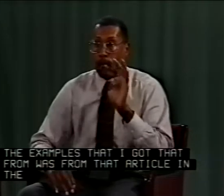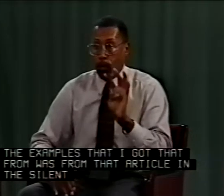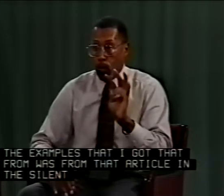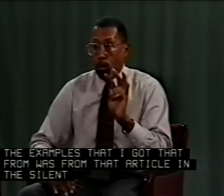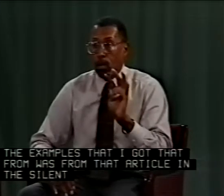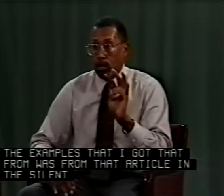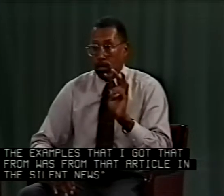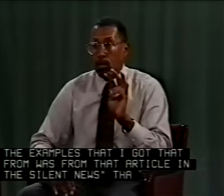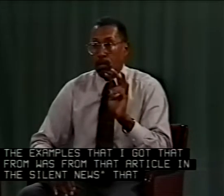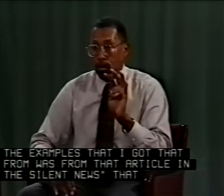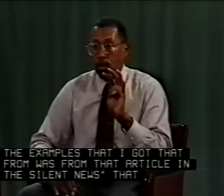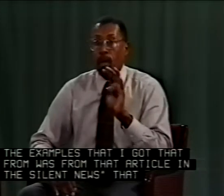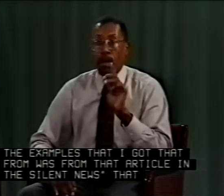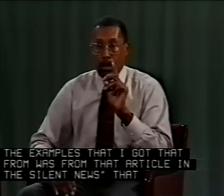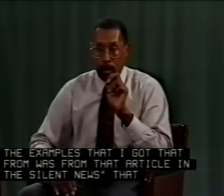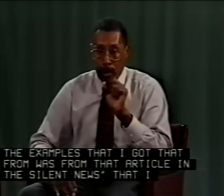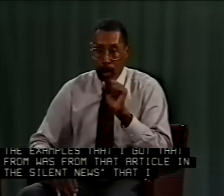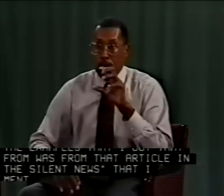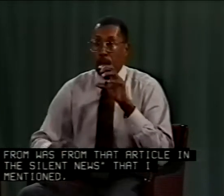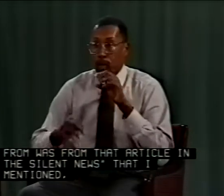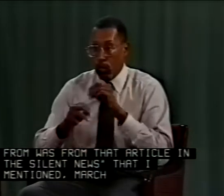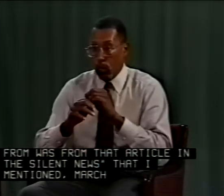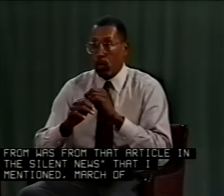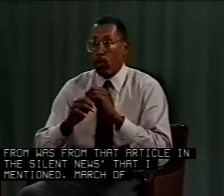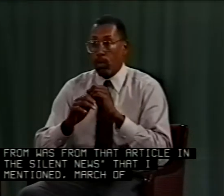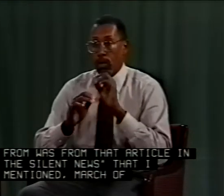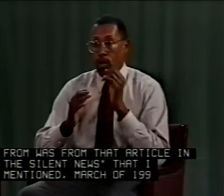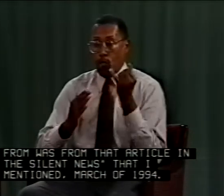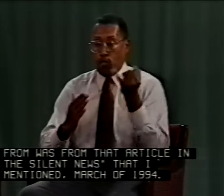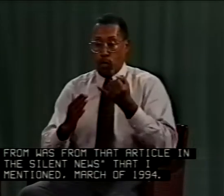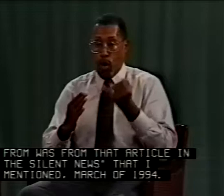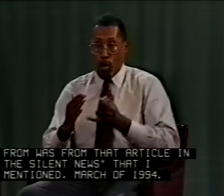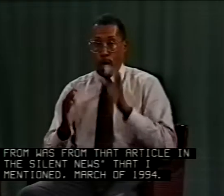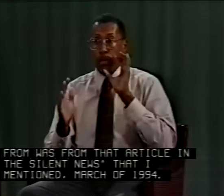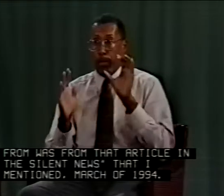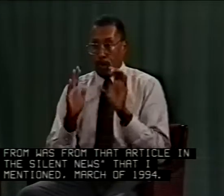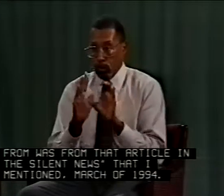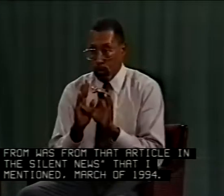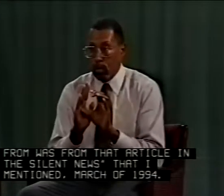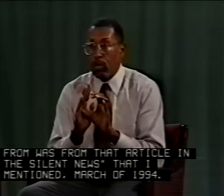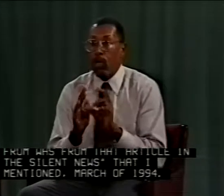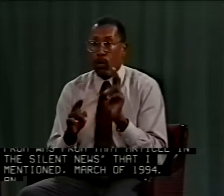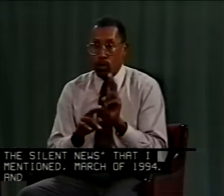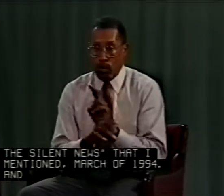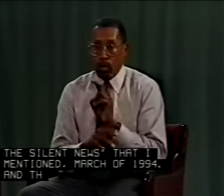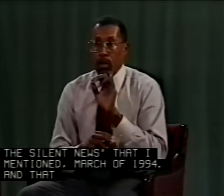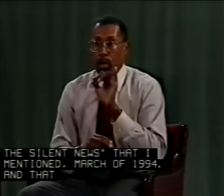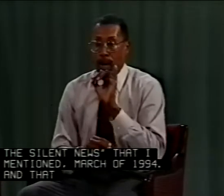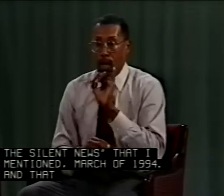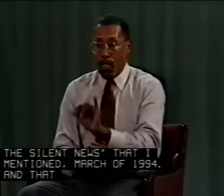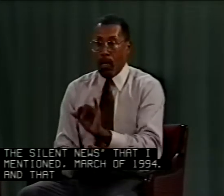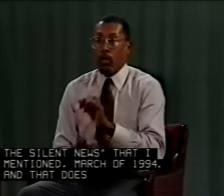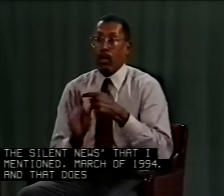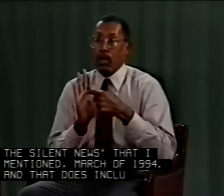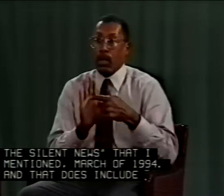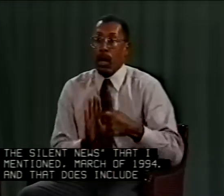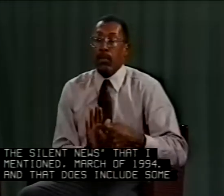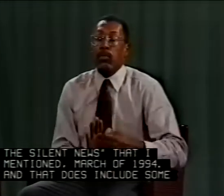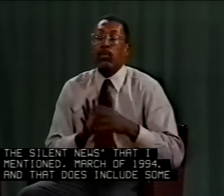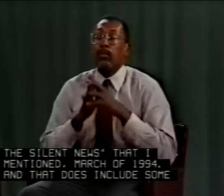of 1994. And that does include some illustrations, and those